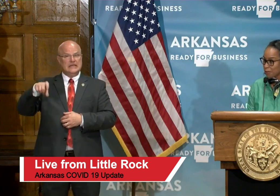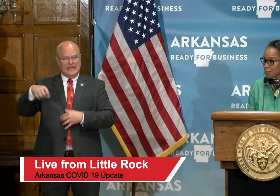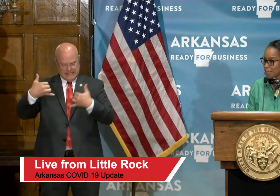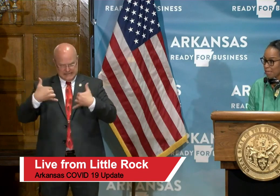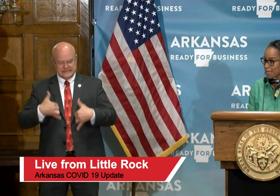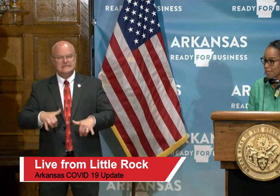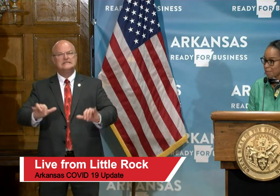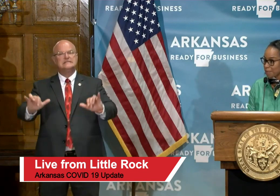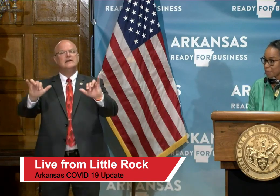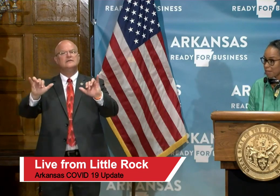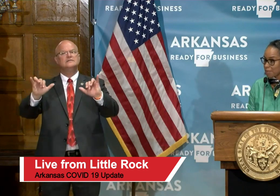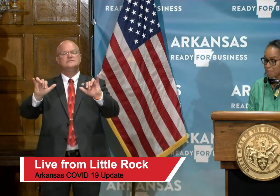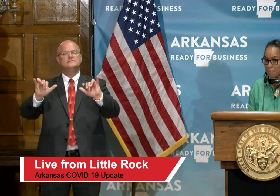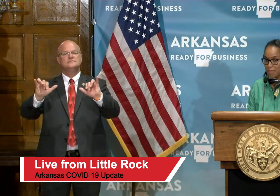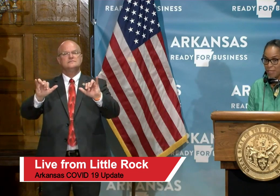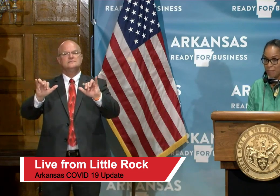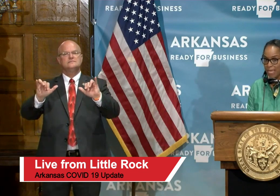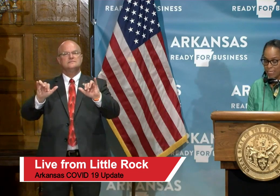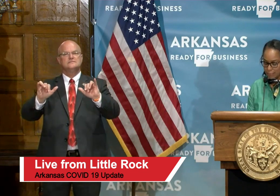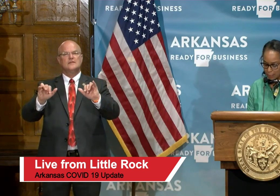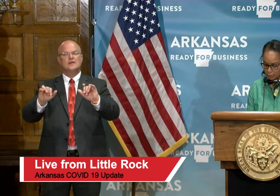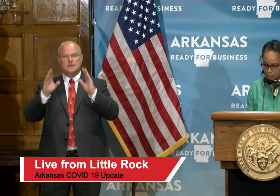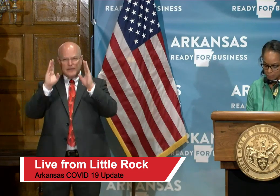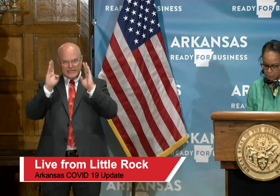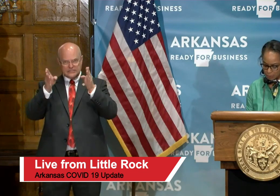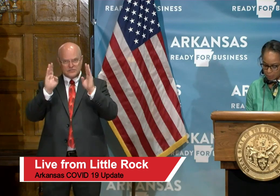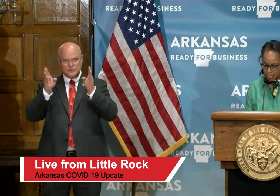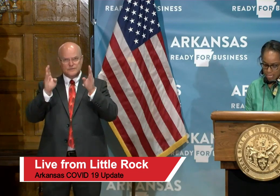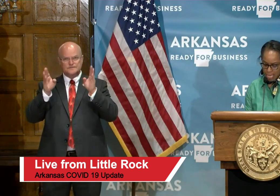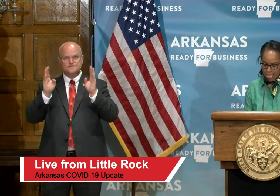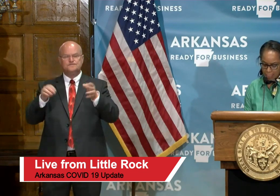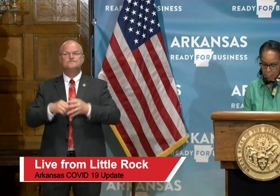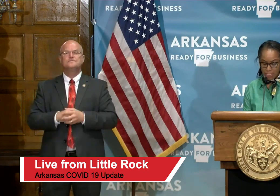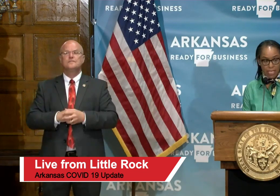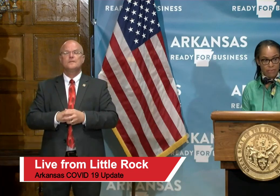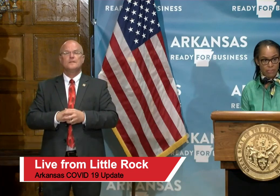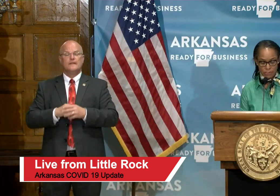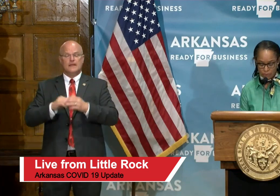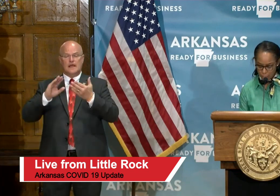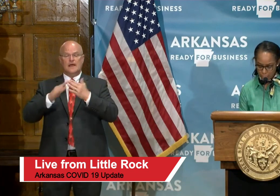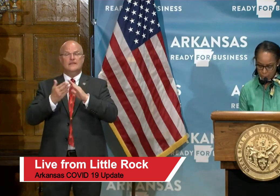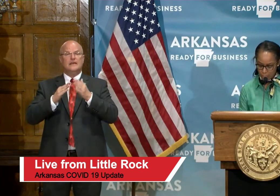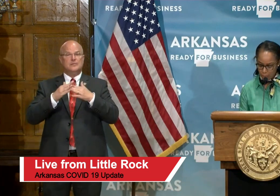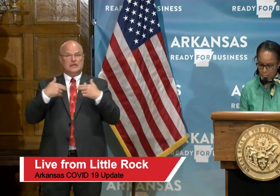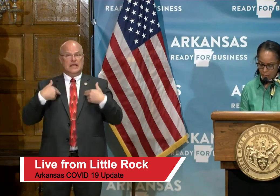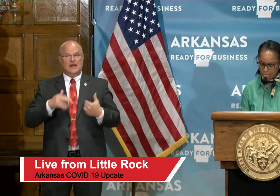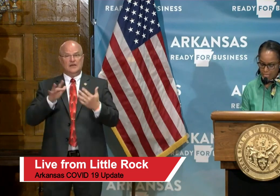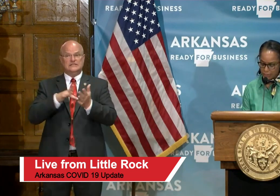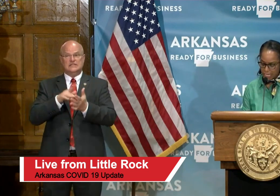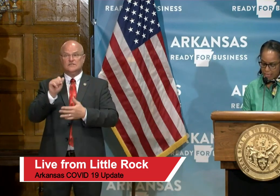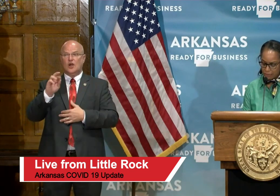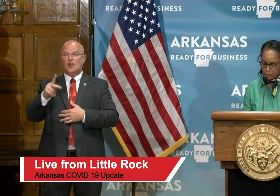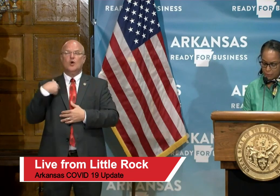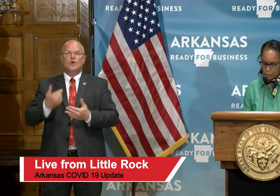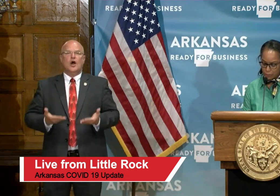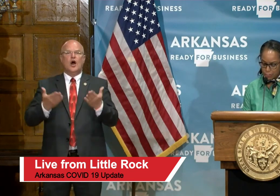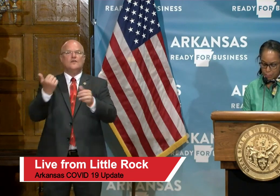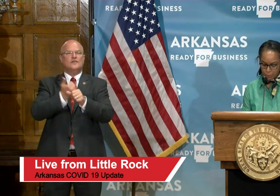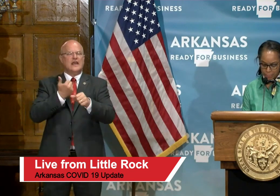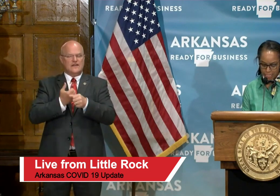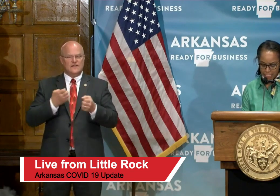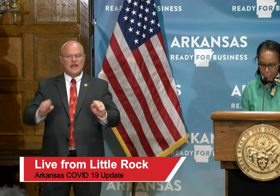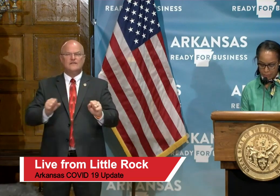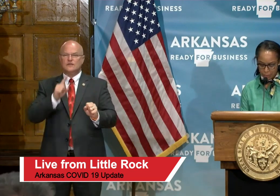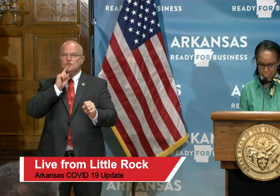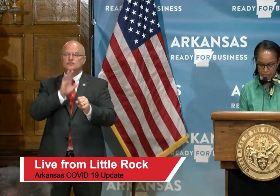should still be paid attention to. At Community Health Centers of Arkansas, we offer every effort to ensure